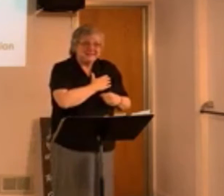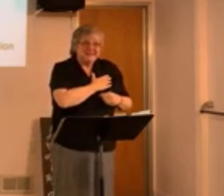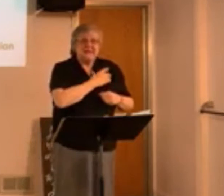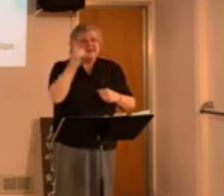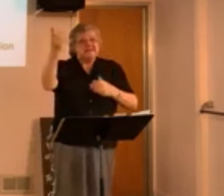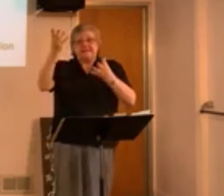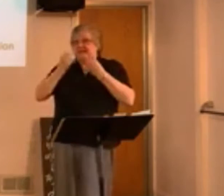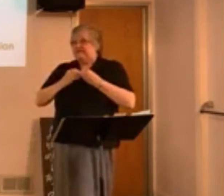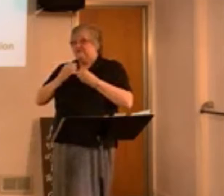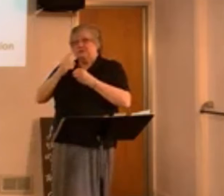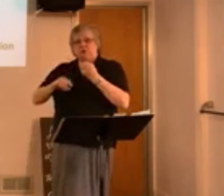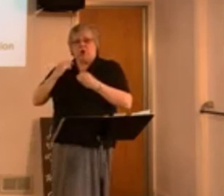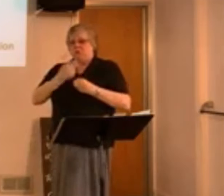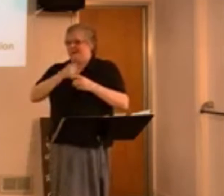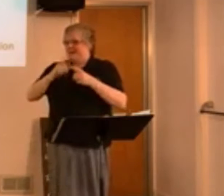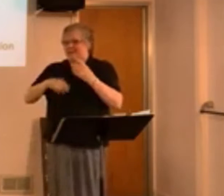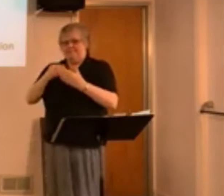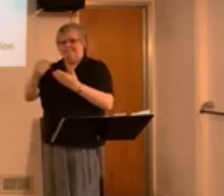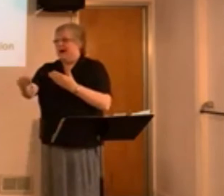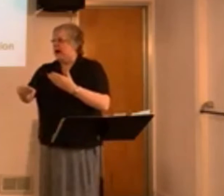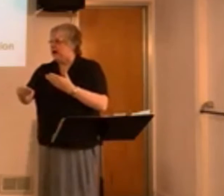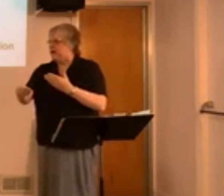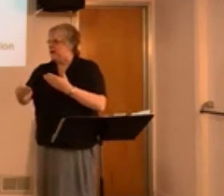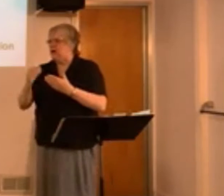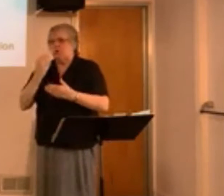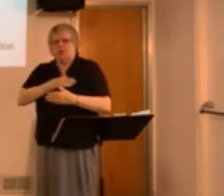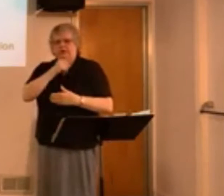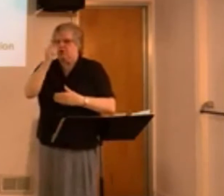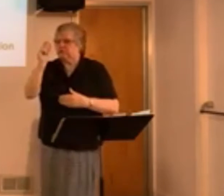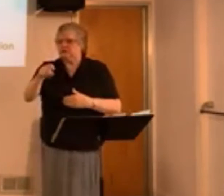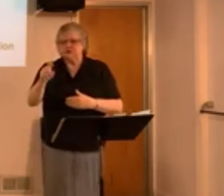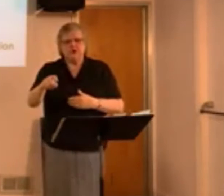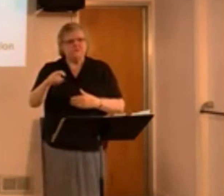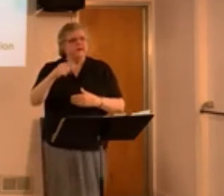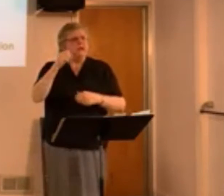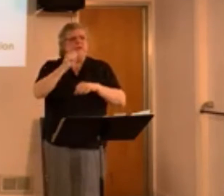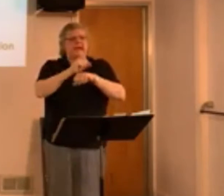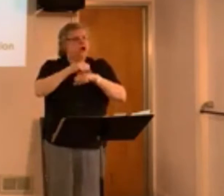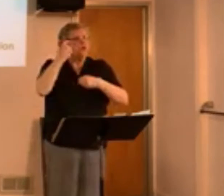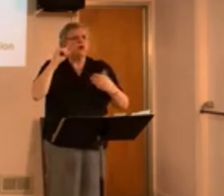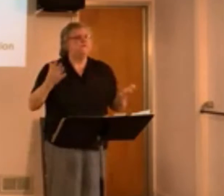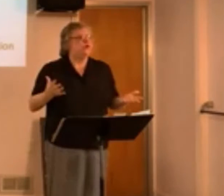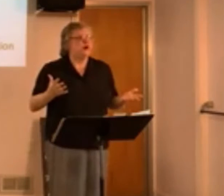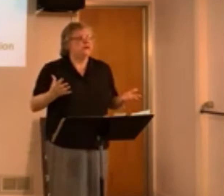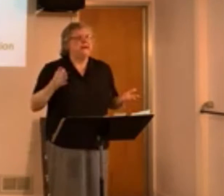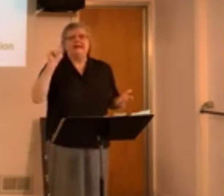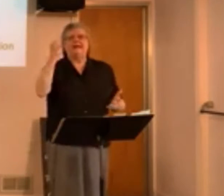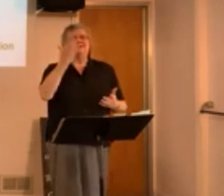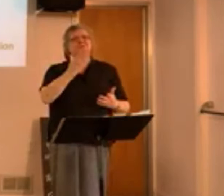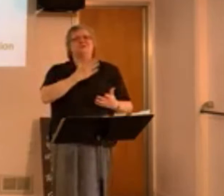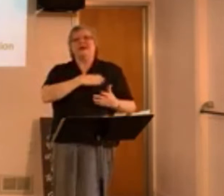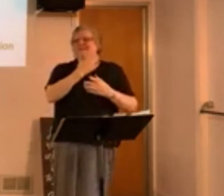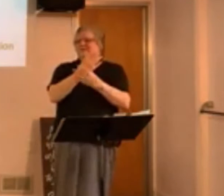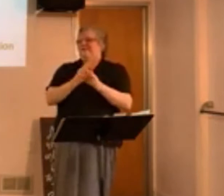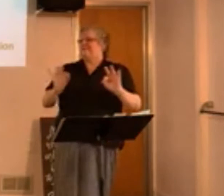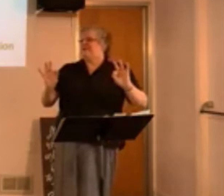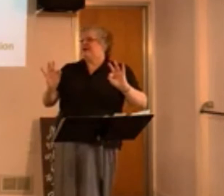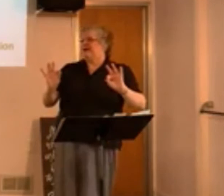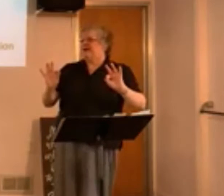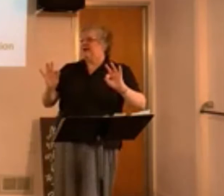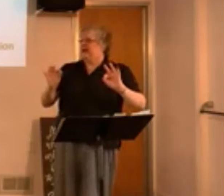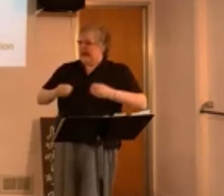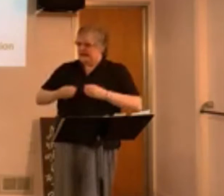We can't buy it, we certainly don't deserve it, and we can't earn it. We can simply just receive it. And so